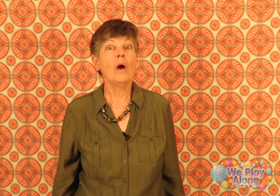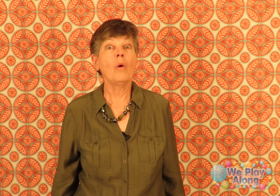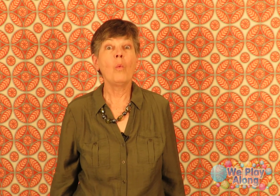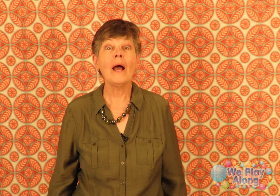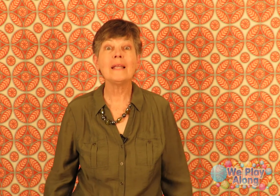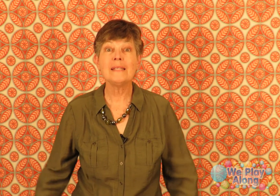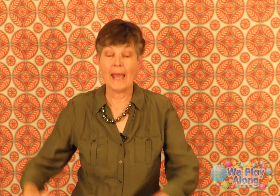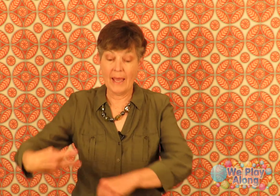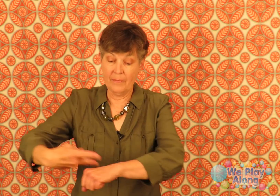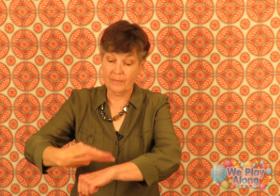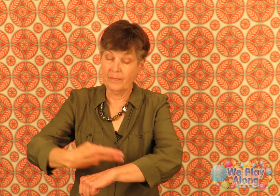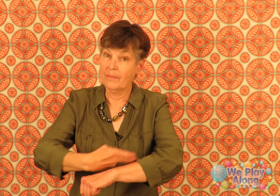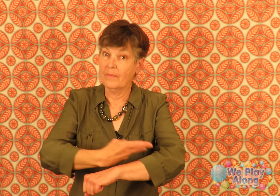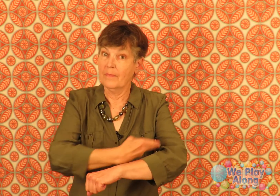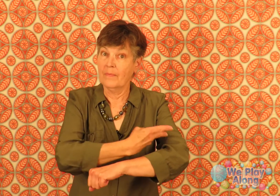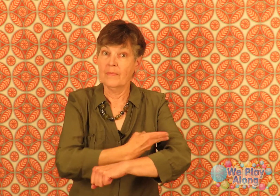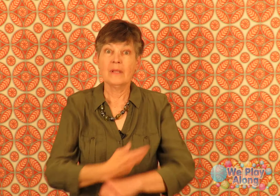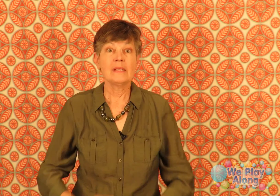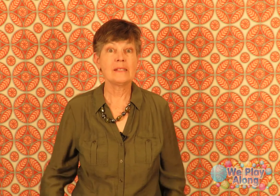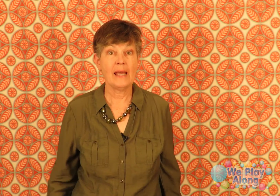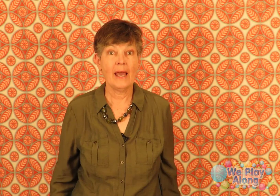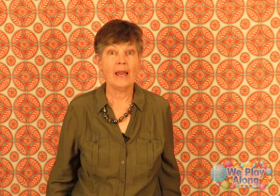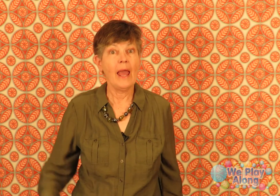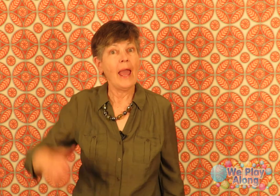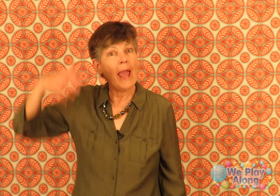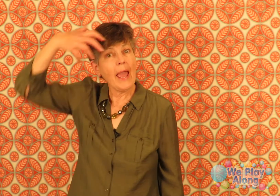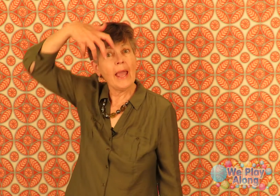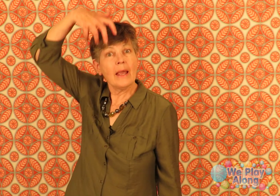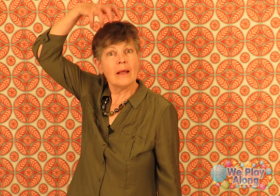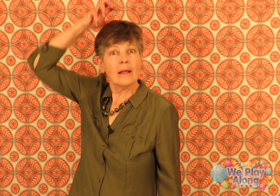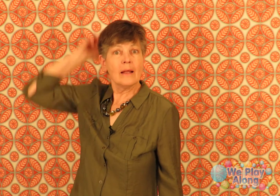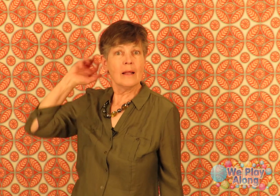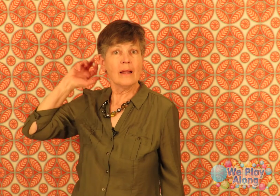Well, one day said, hey,